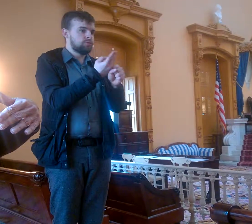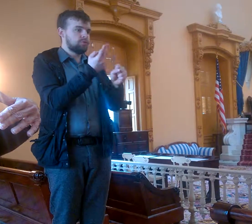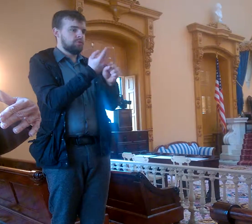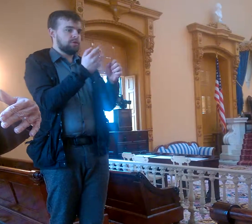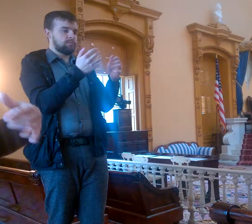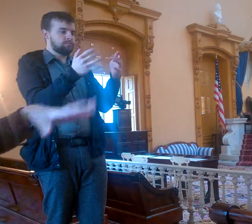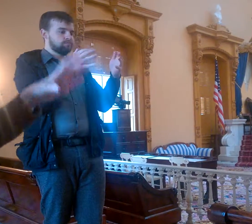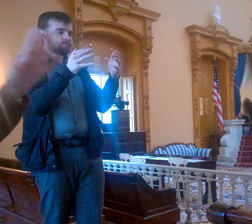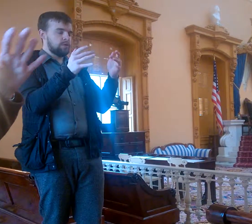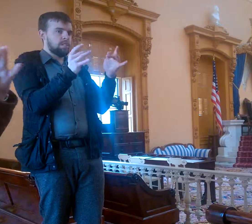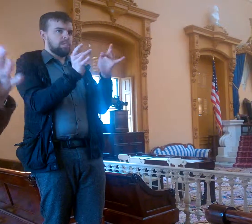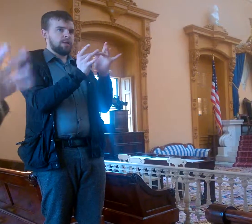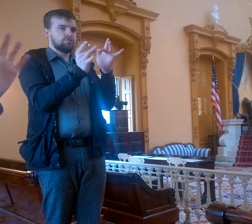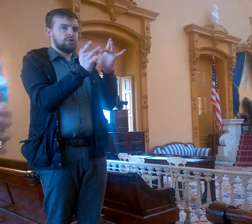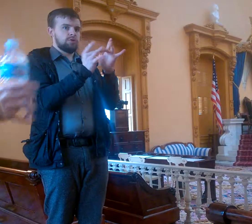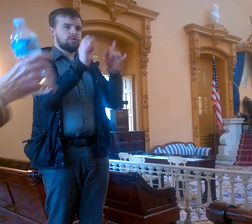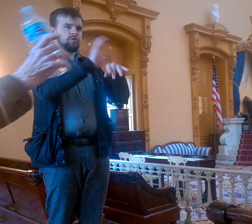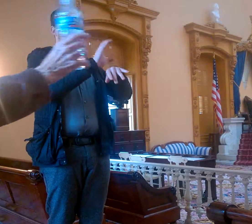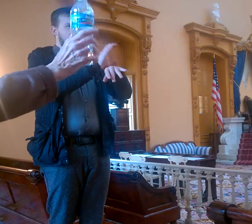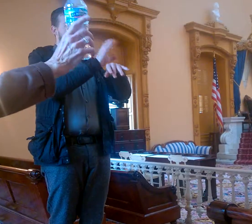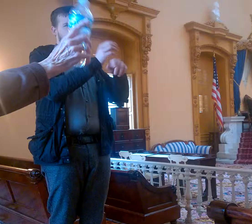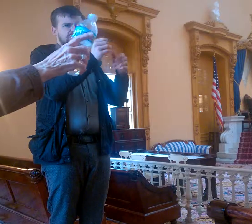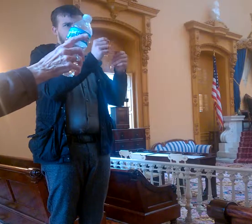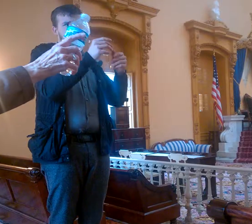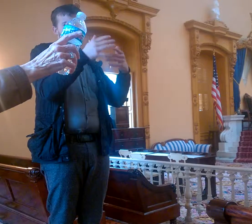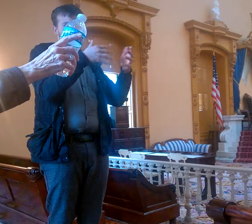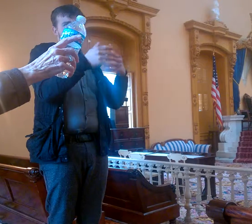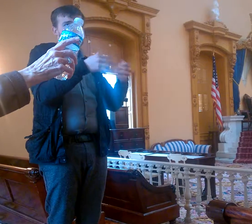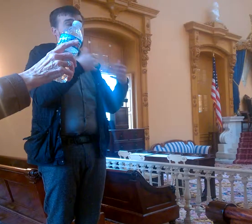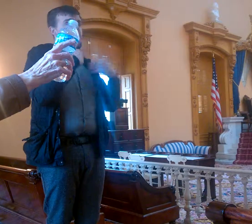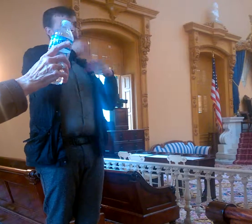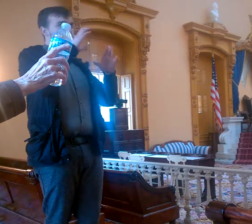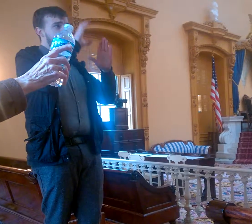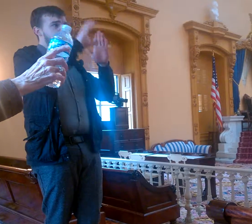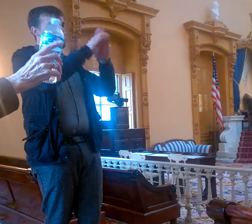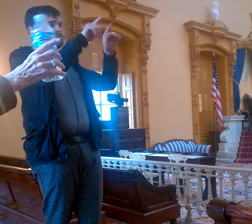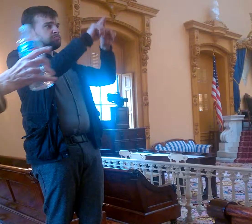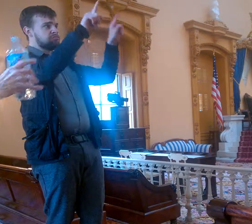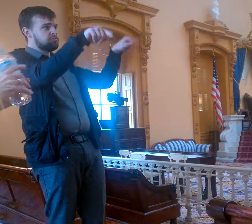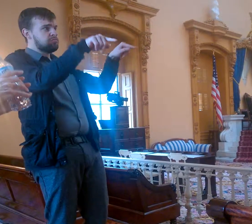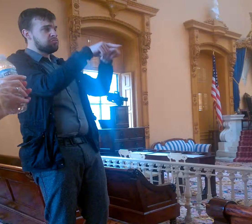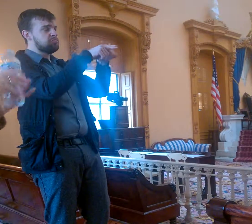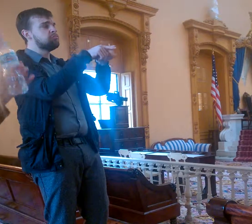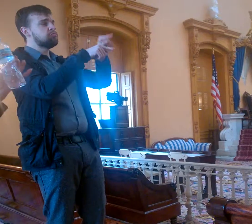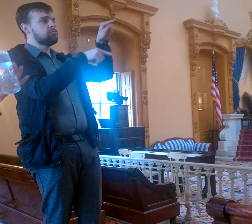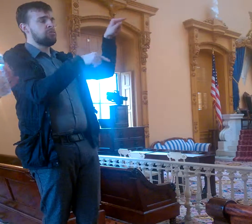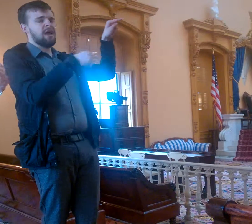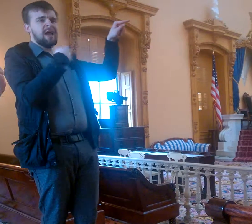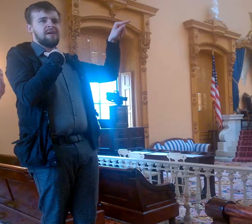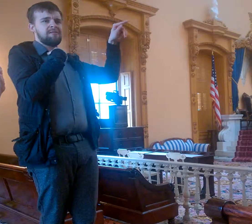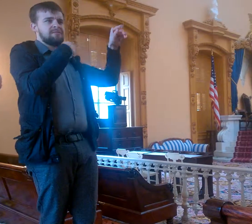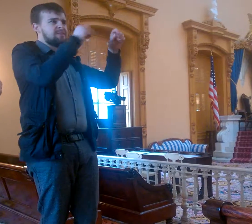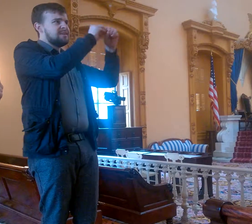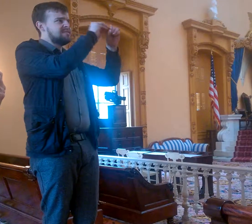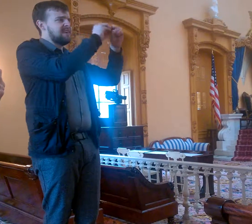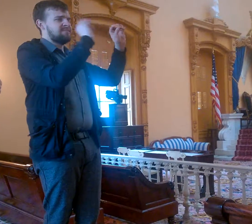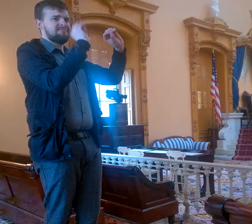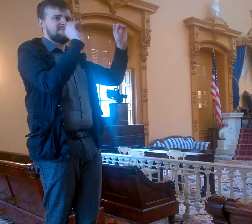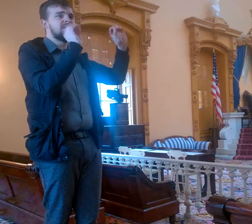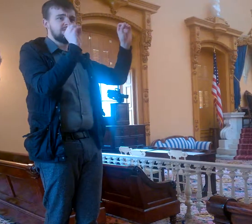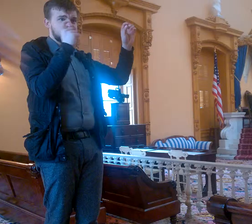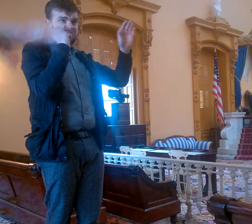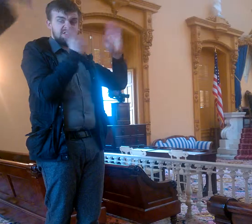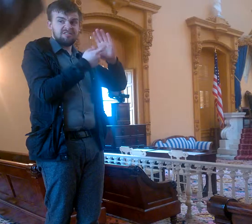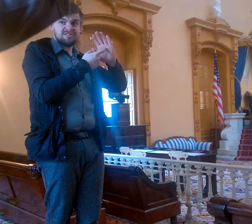vote orally. I don't know if you noticed what looked like picture frames on the wall without any pictures in